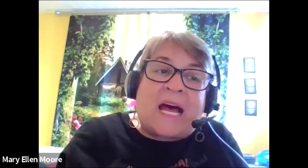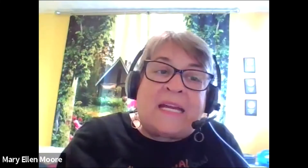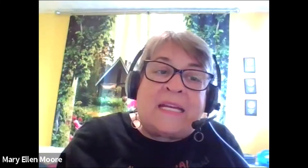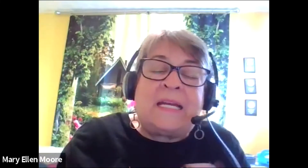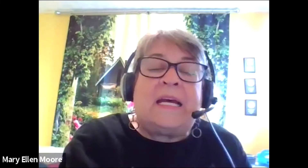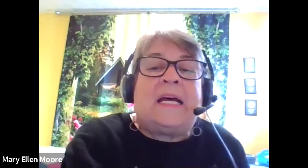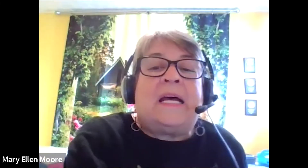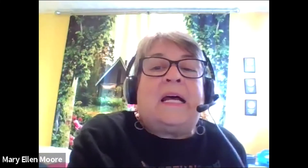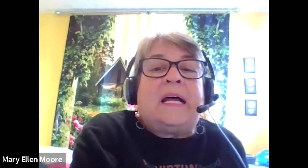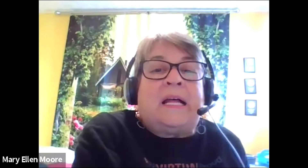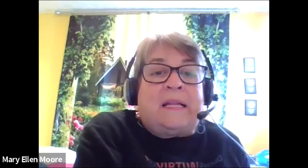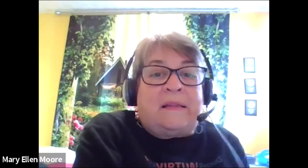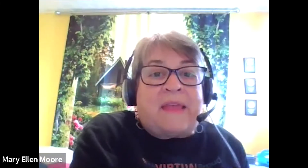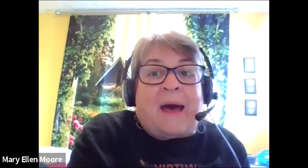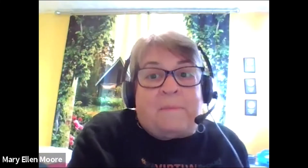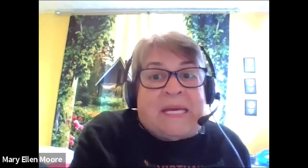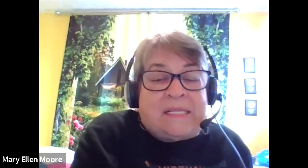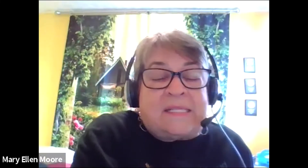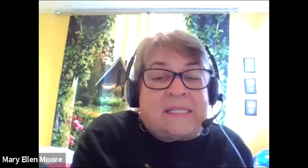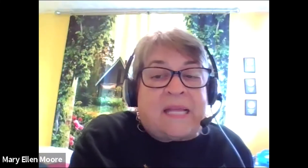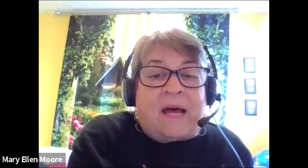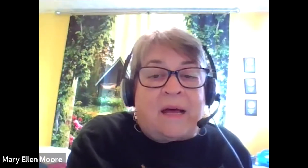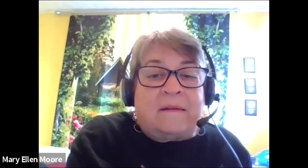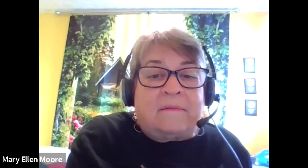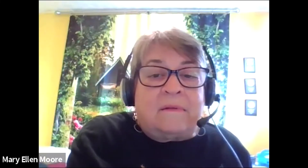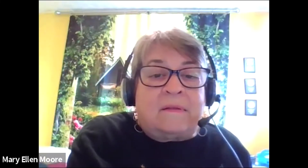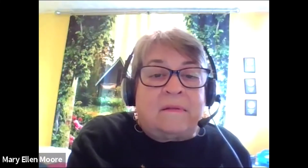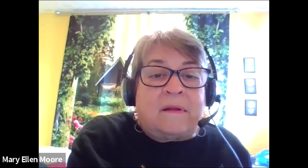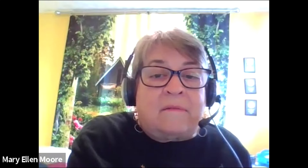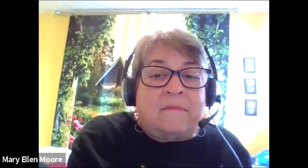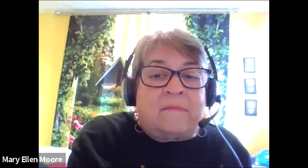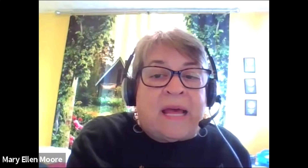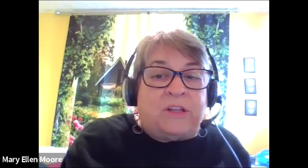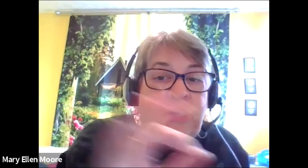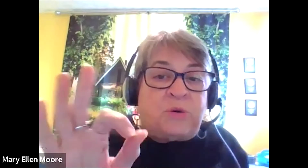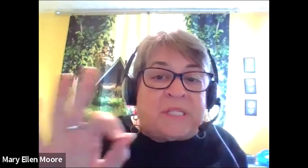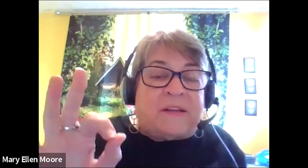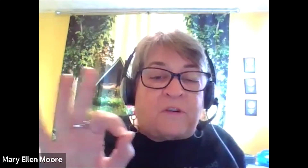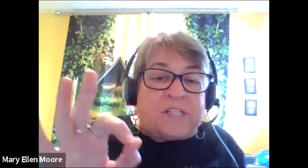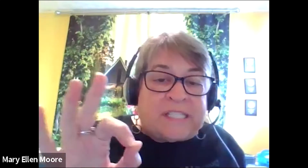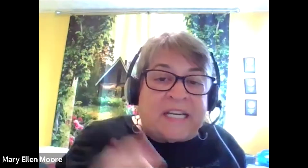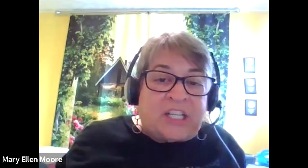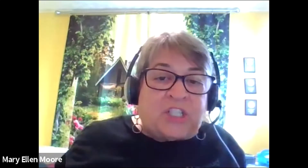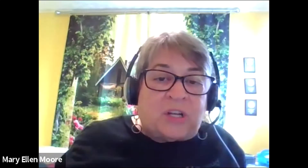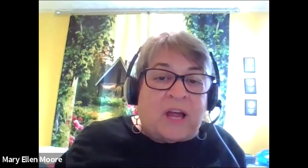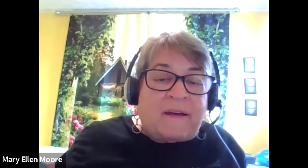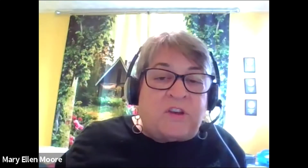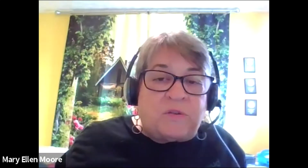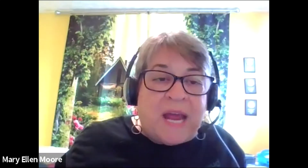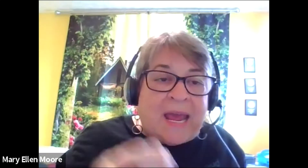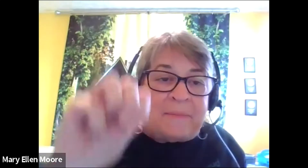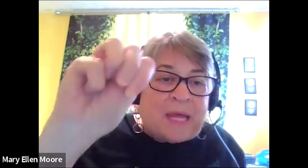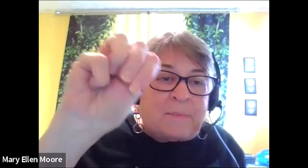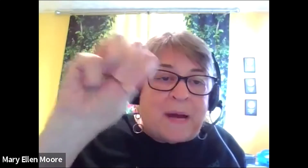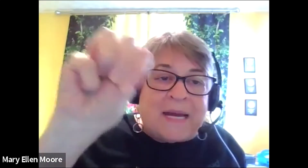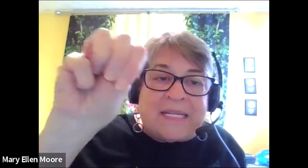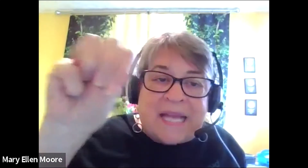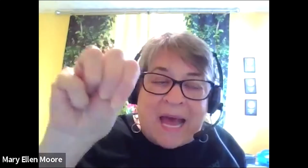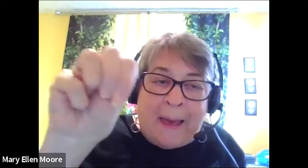sign, that means they'll use the first initial of your name, like mine is